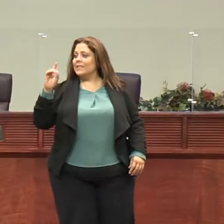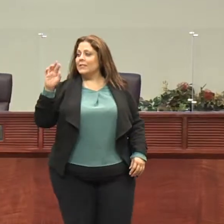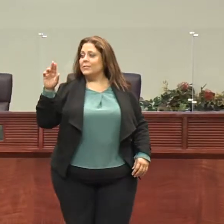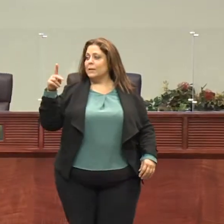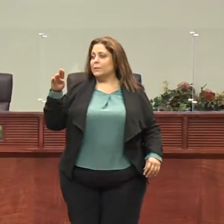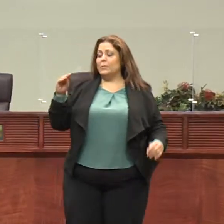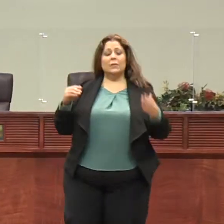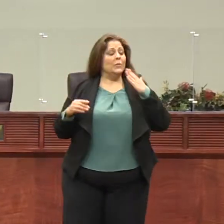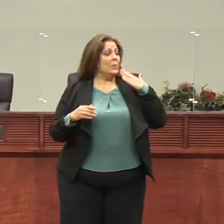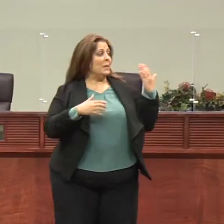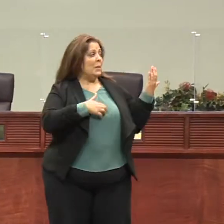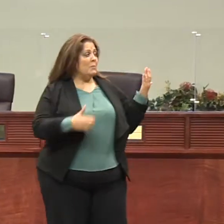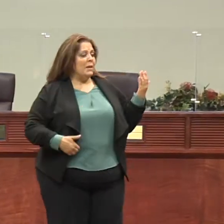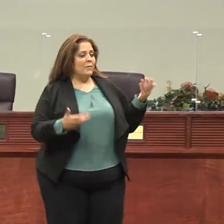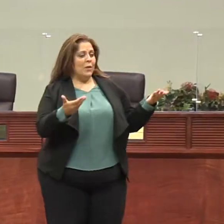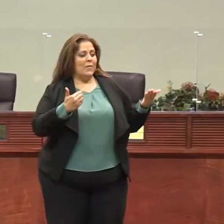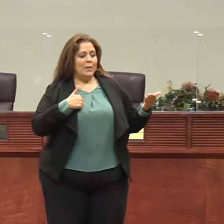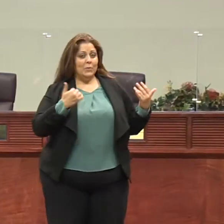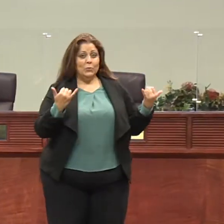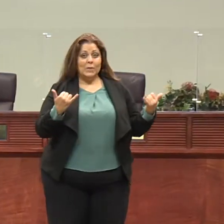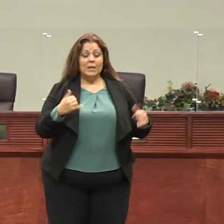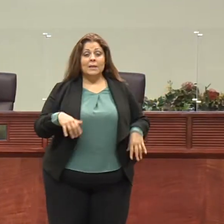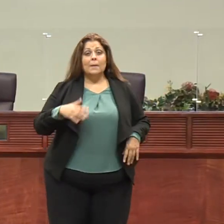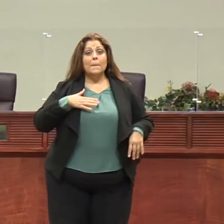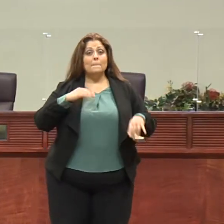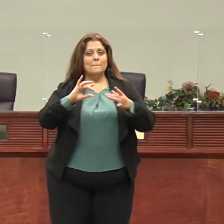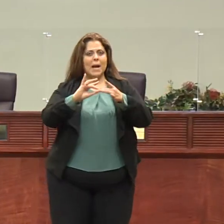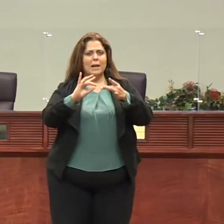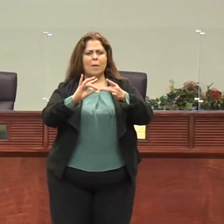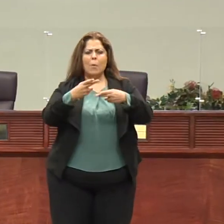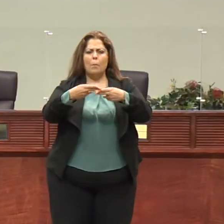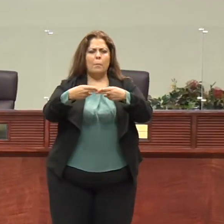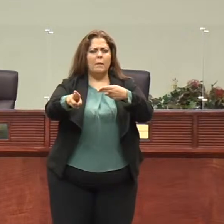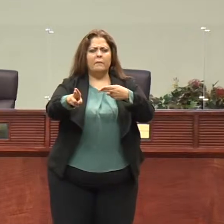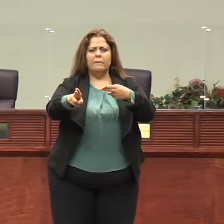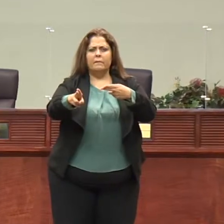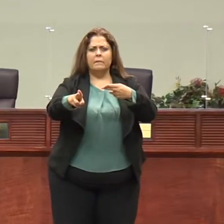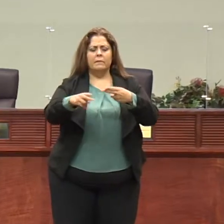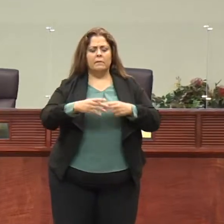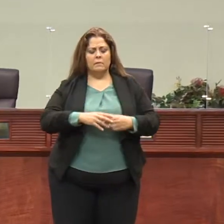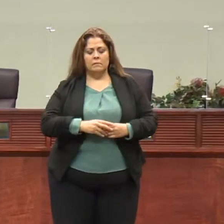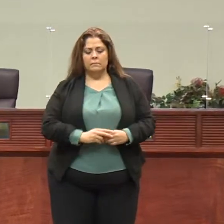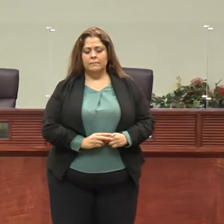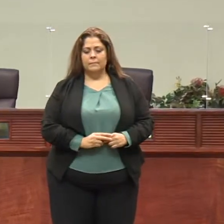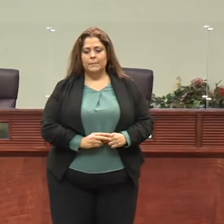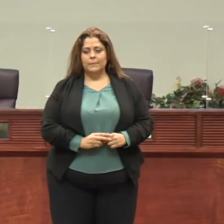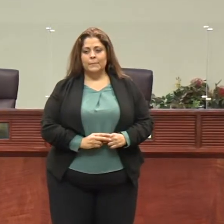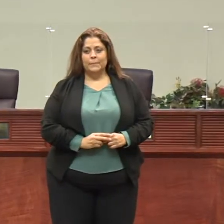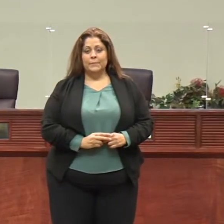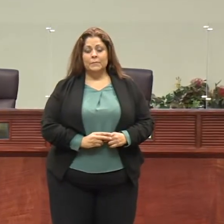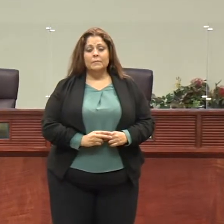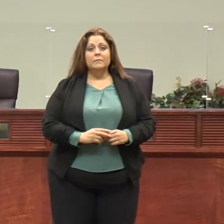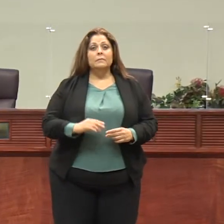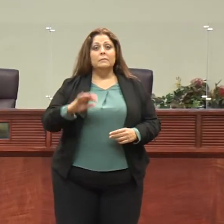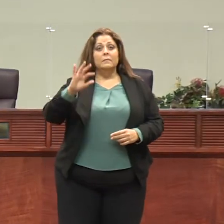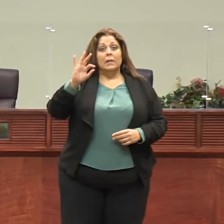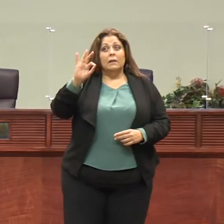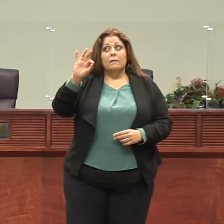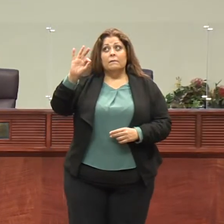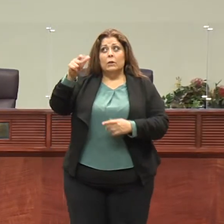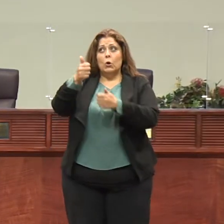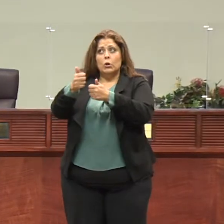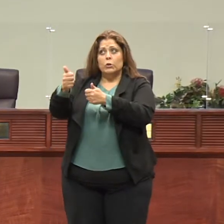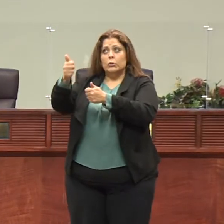Mayor, for inviting me today. My comments will be very brief. The Florida Supreme Court